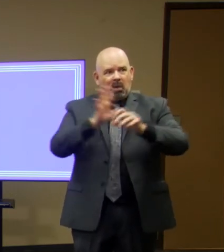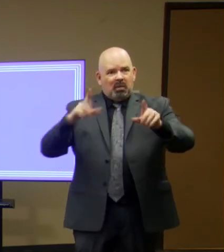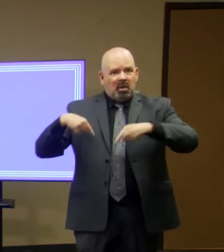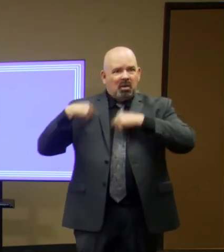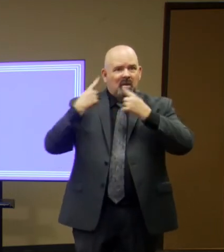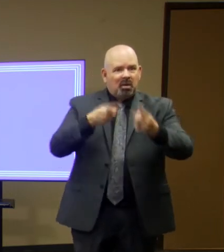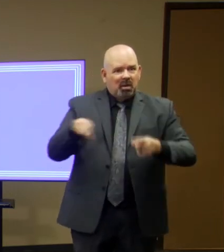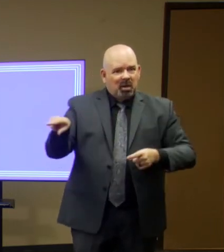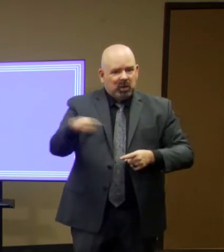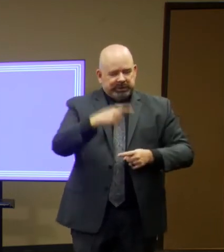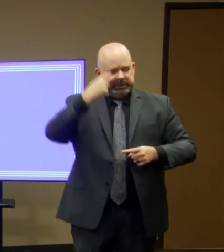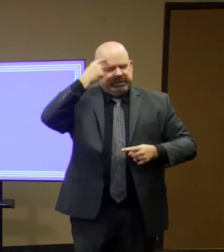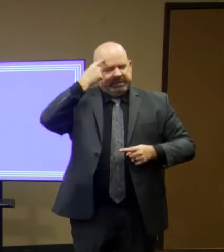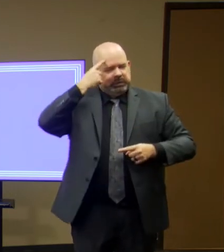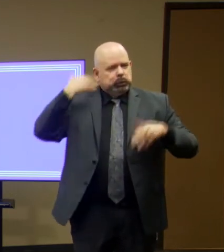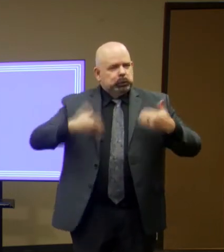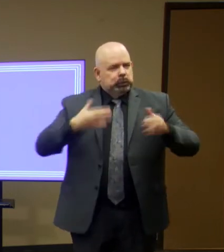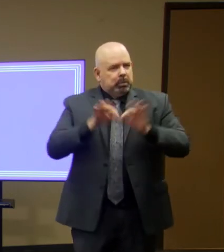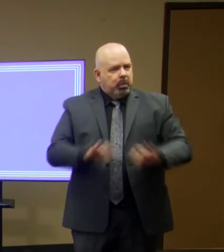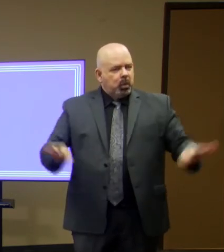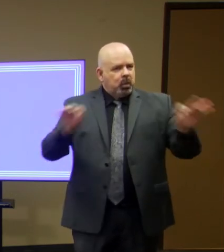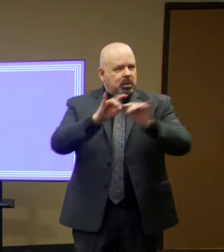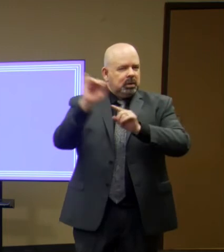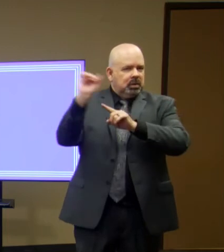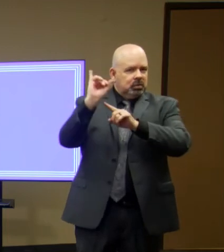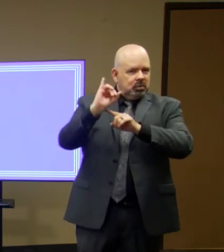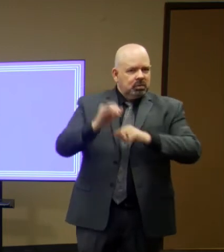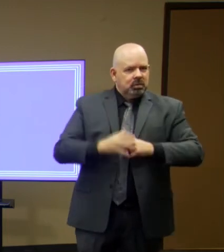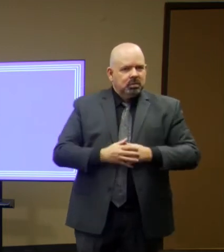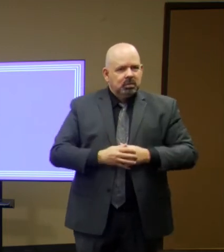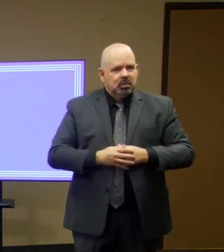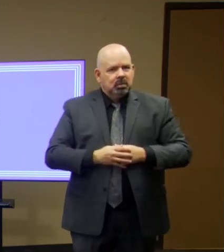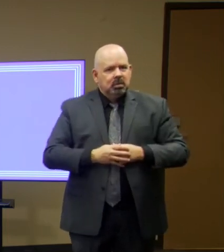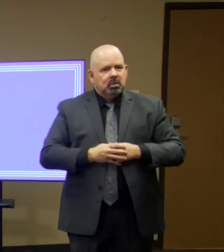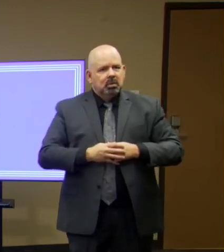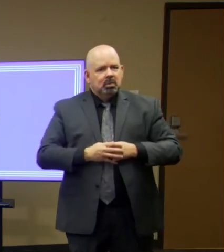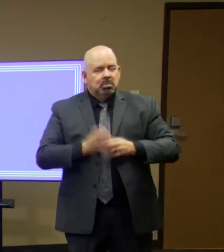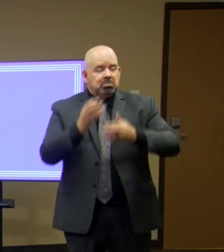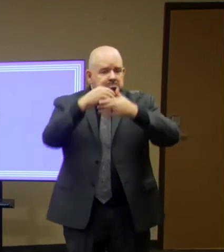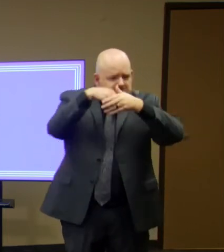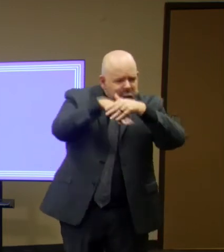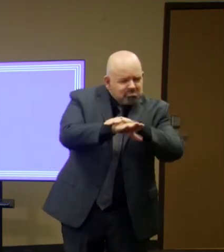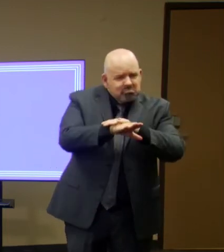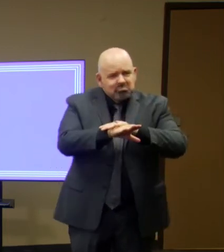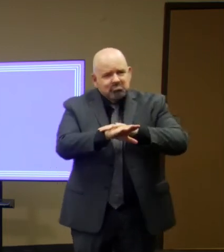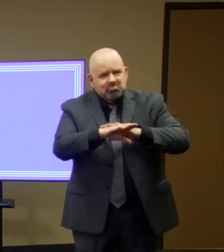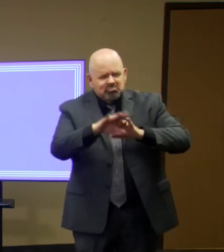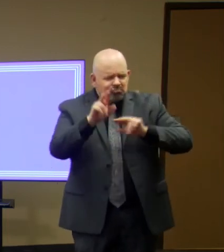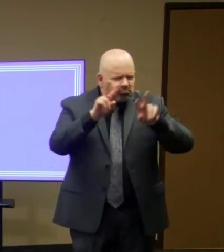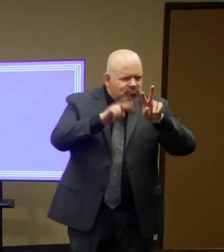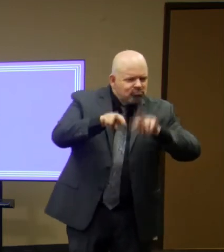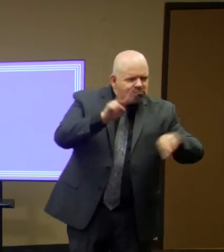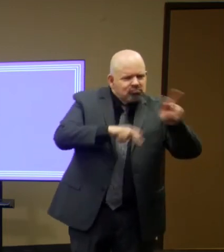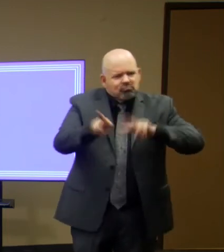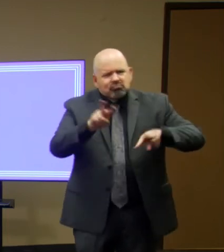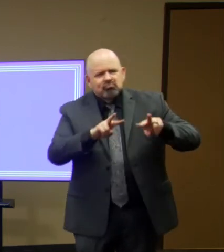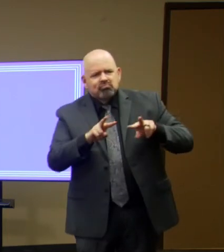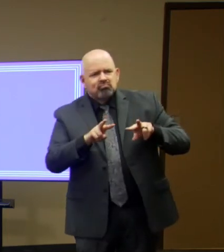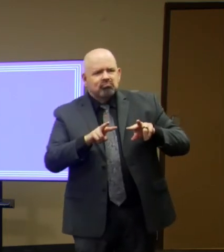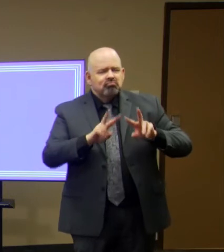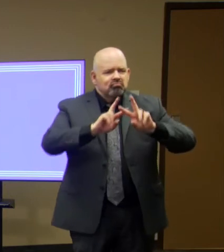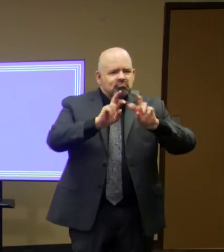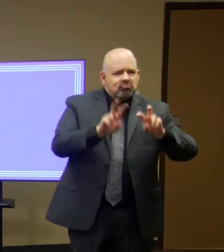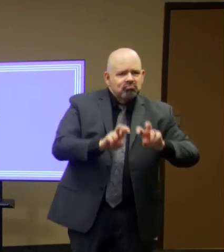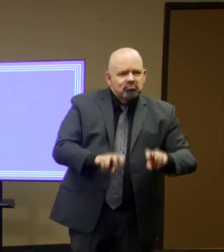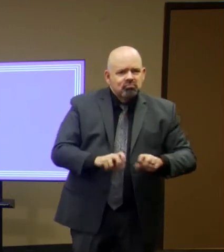to all of us that you go and find out what's available to you. You can, by the way, go to healthcare.gov.